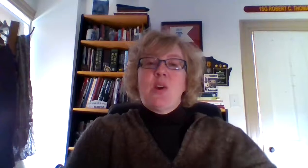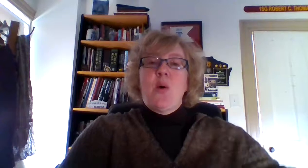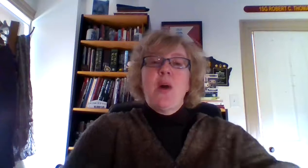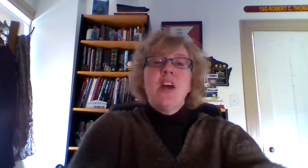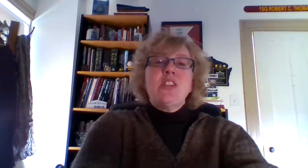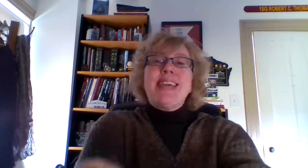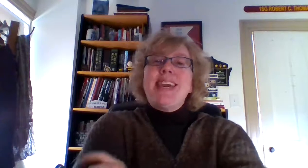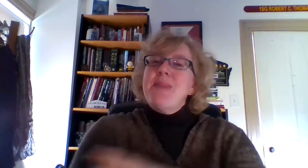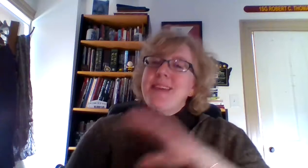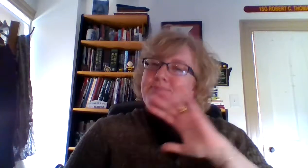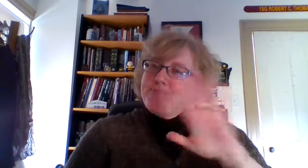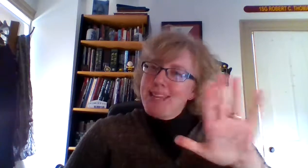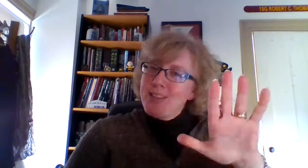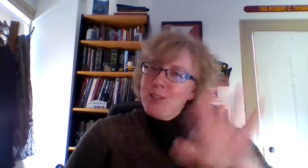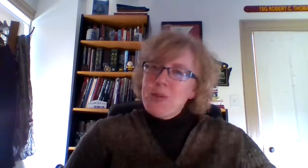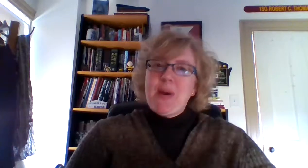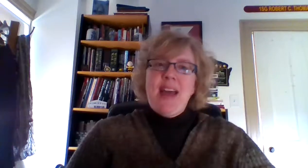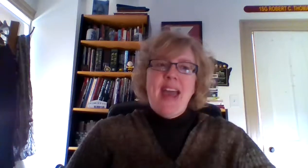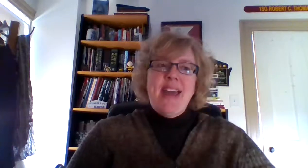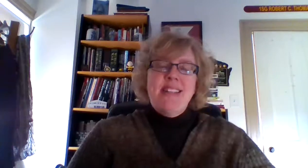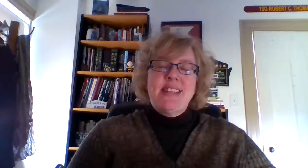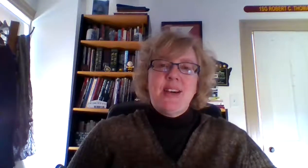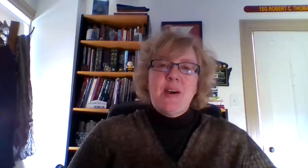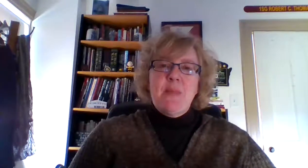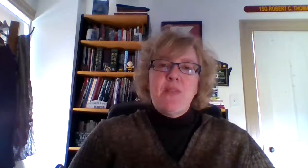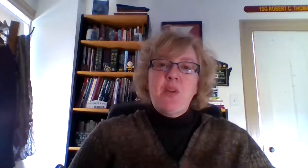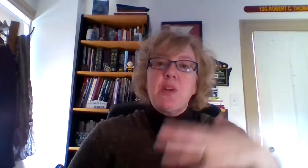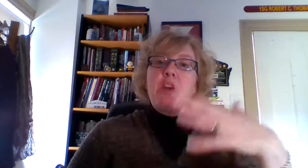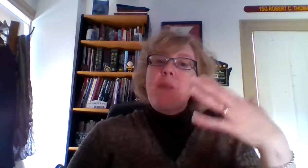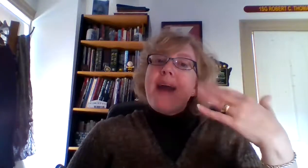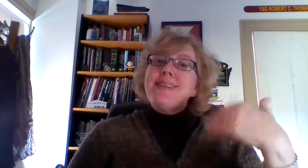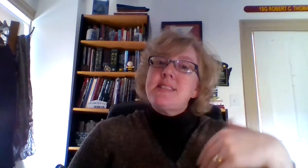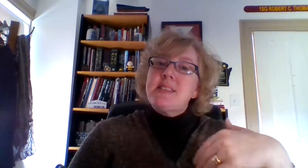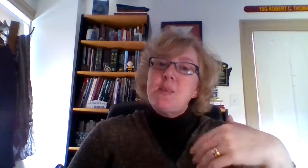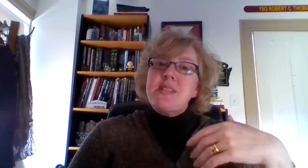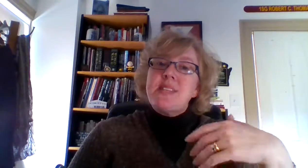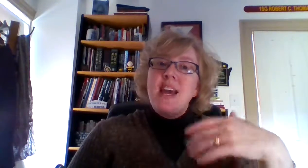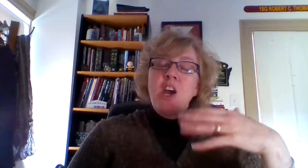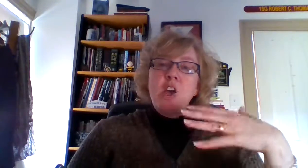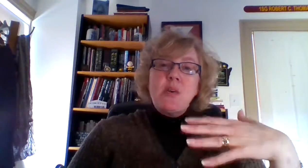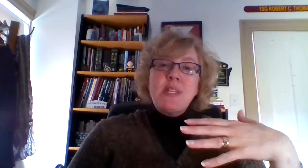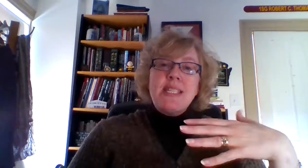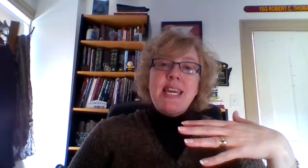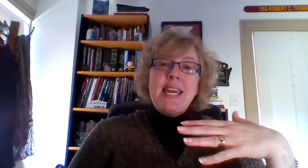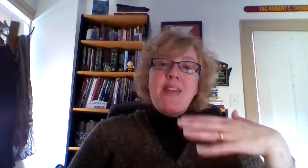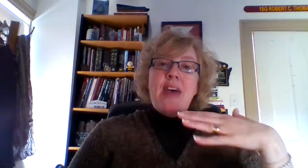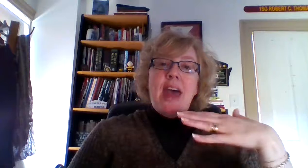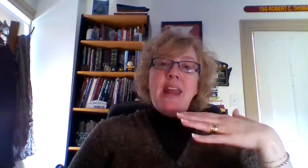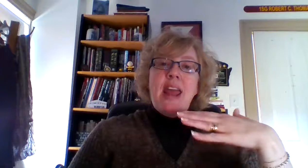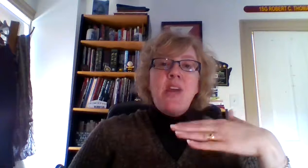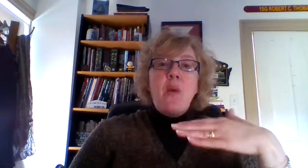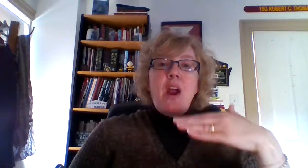So just keep me in the loop. And if you would look back at the syllabus, you can see that anywhere